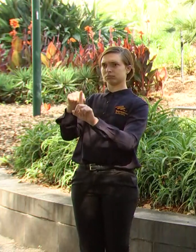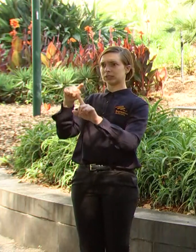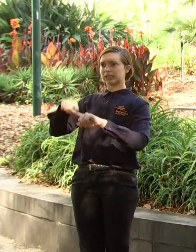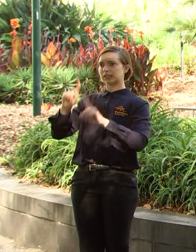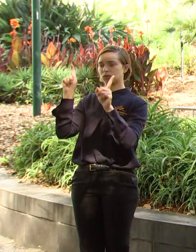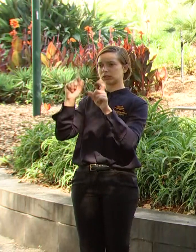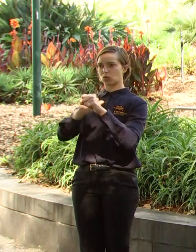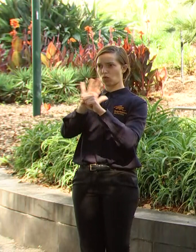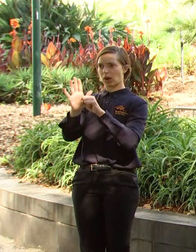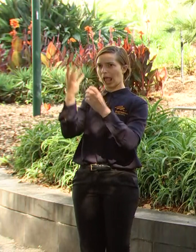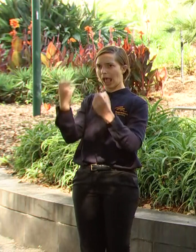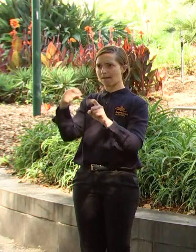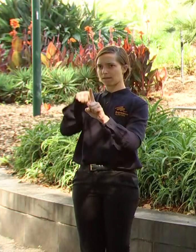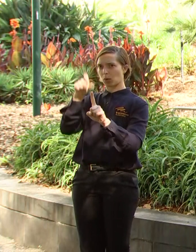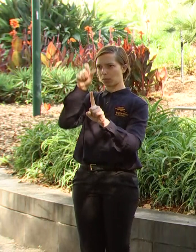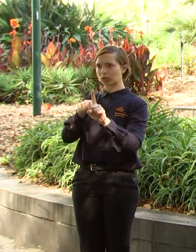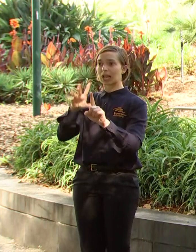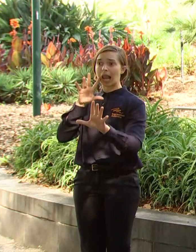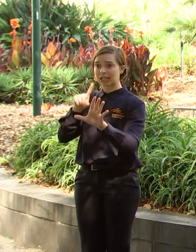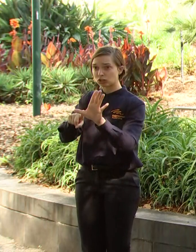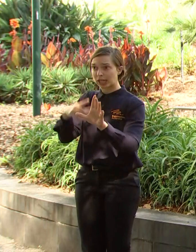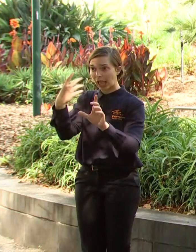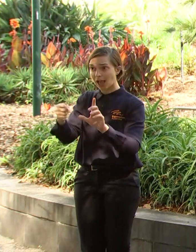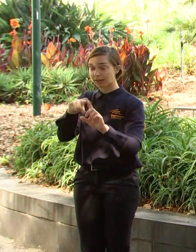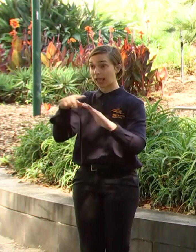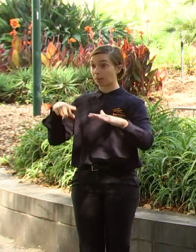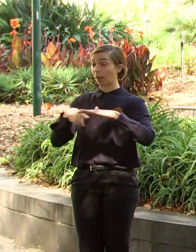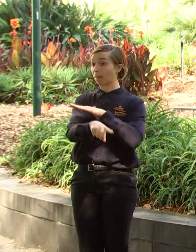briefed about it, sorry, if it had escaped.